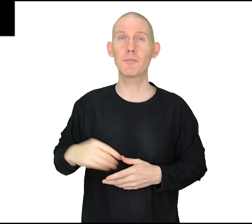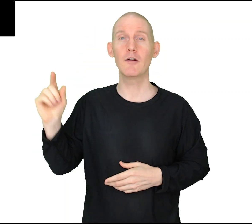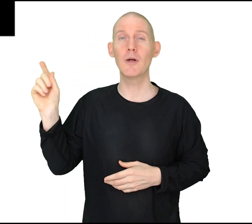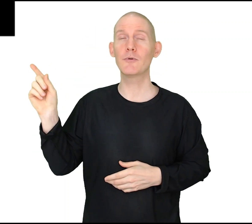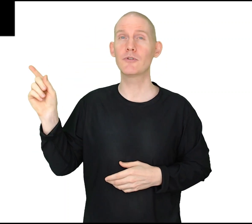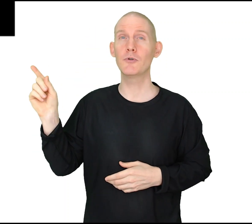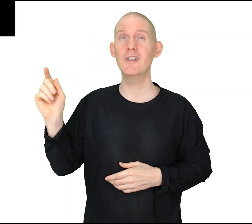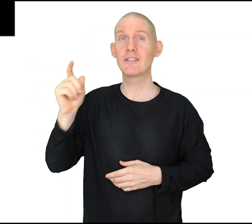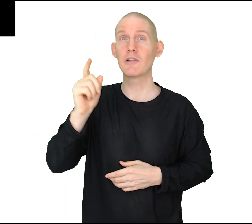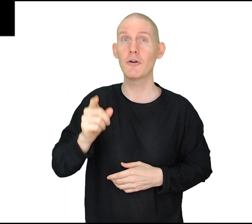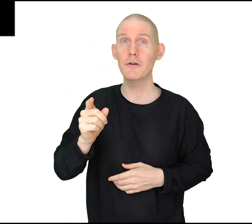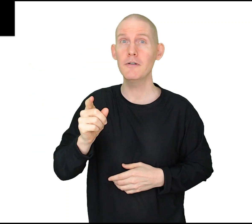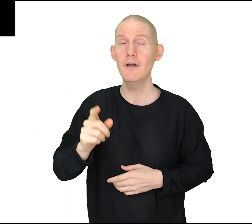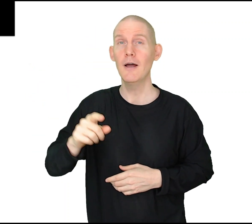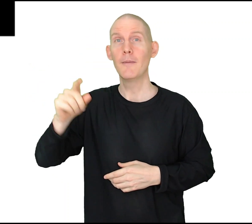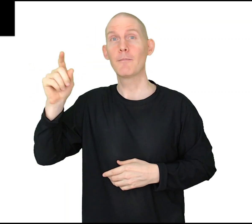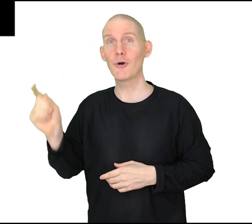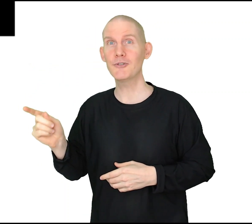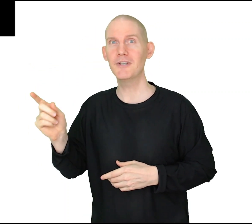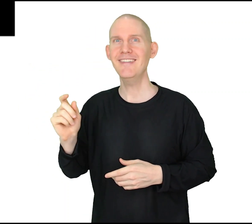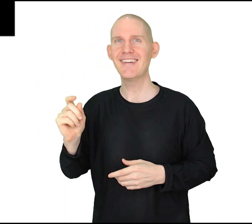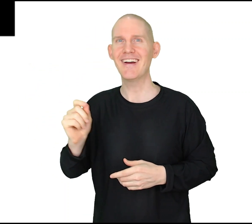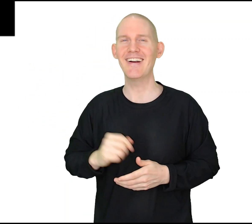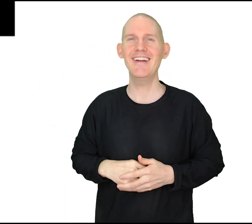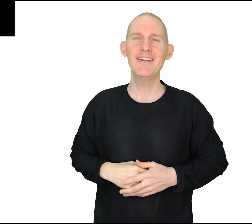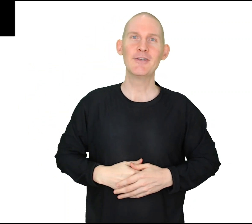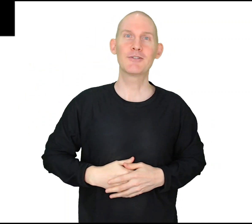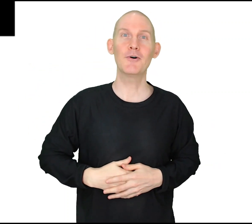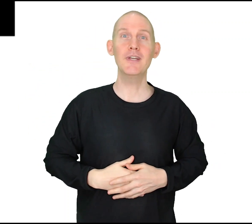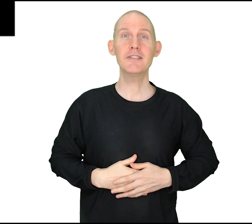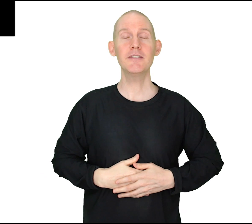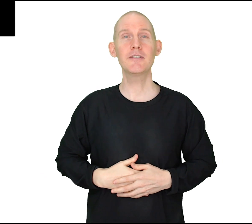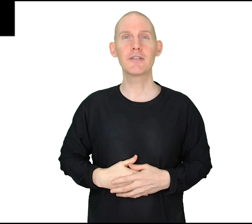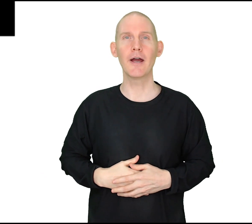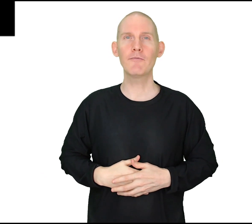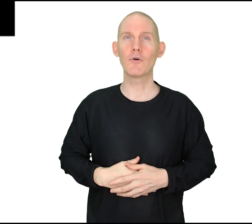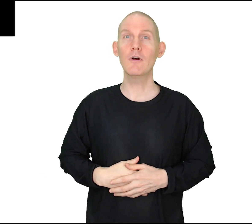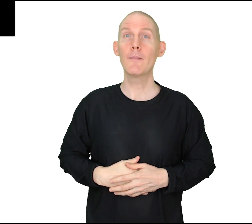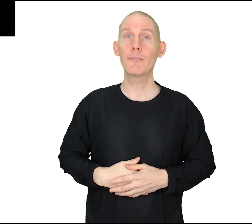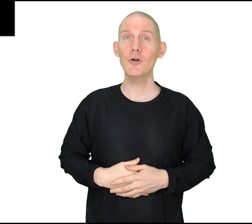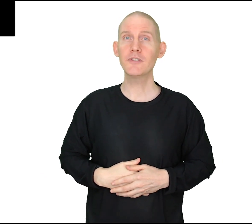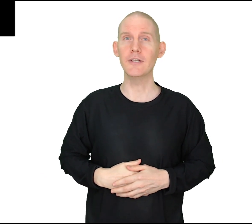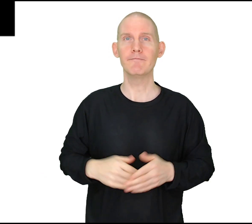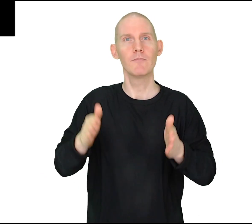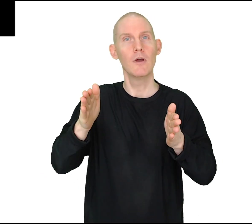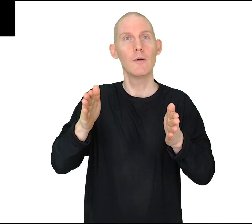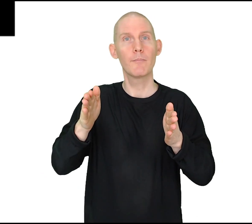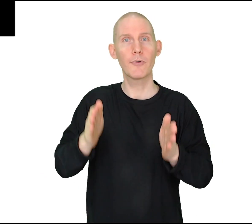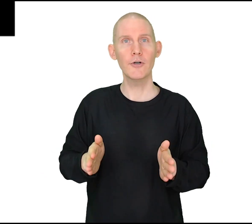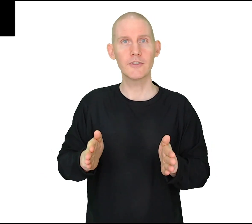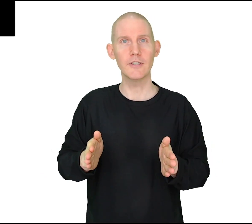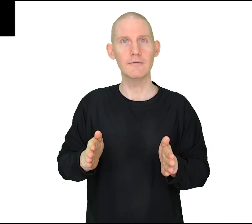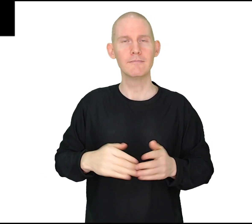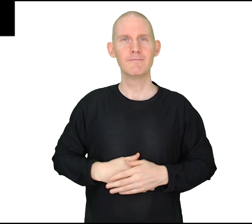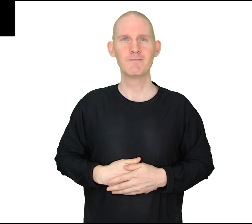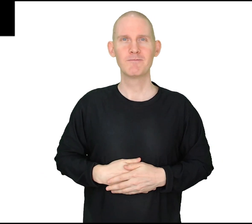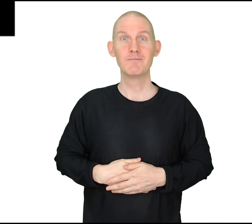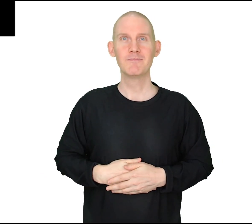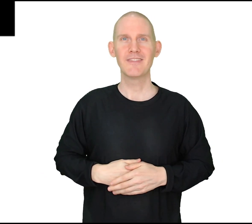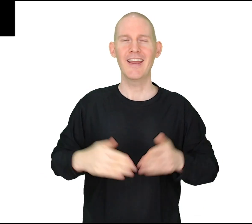Remember, student is learn, person, all right? So this is the sign for person. Person. The hand